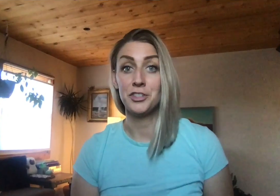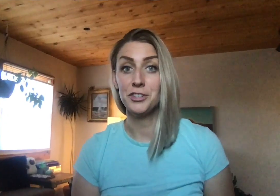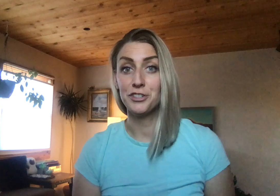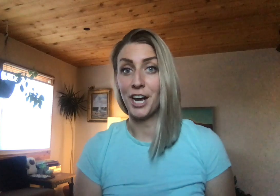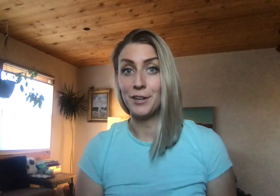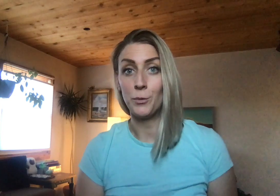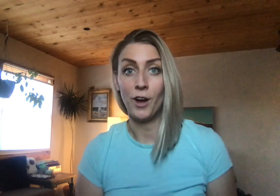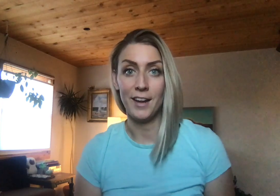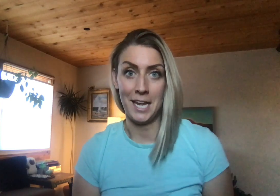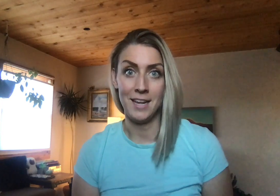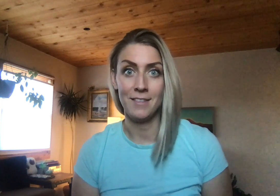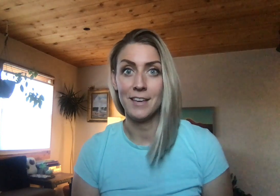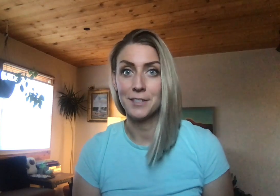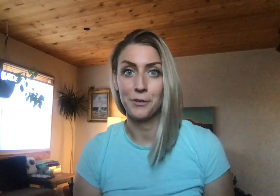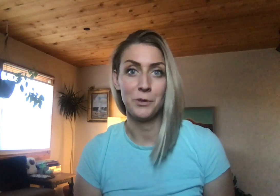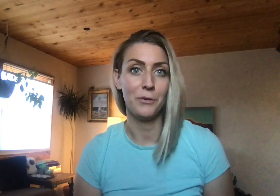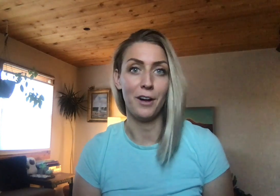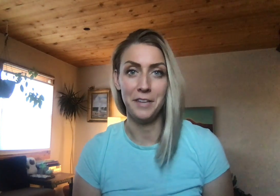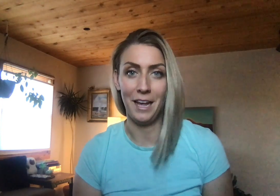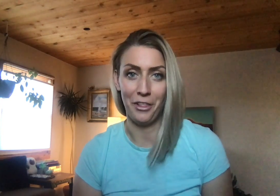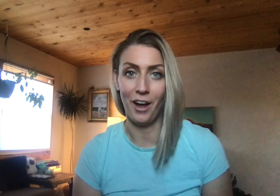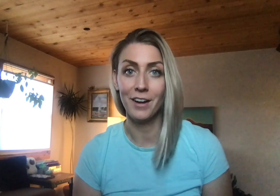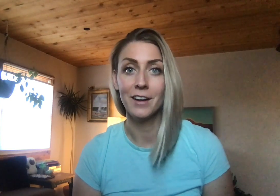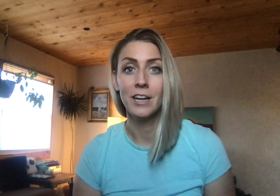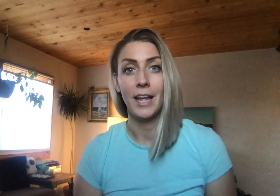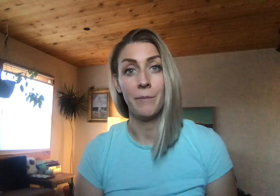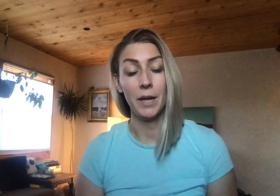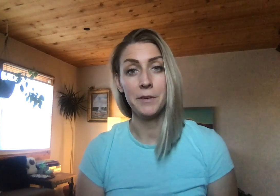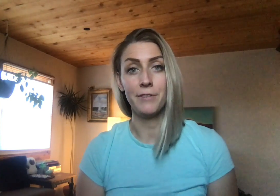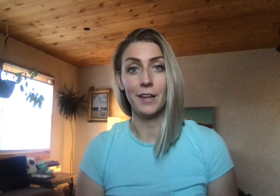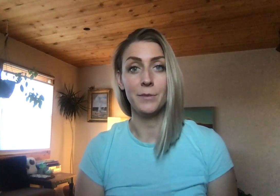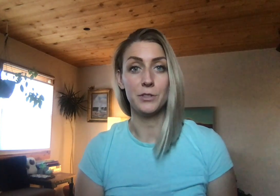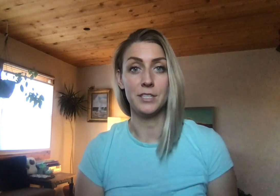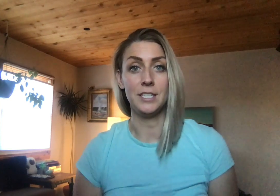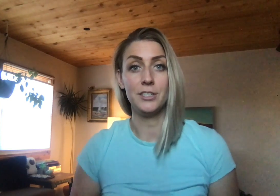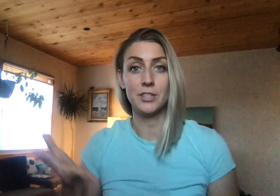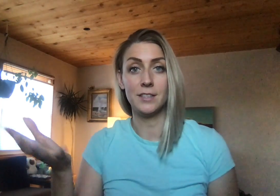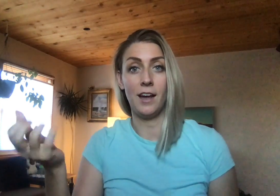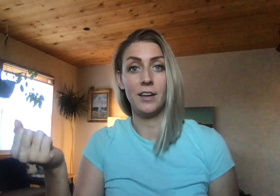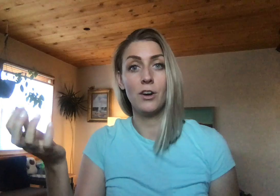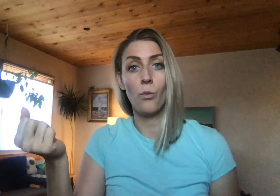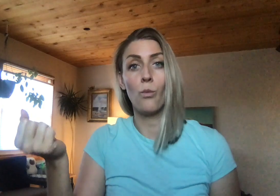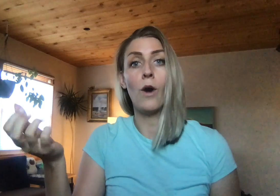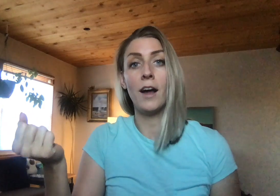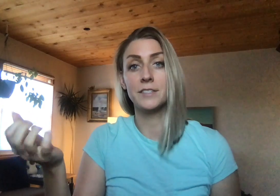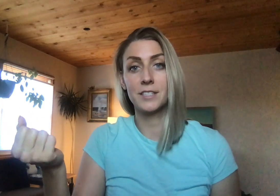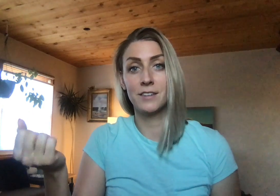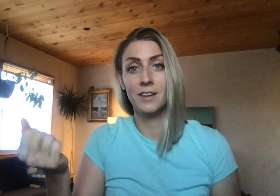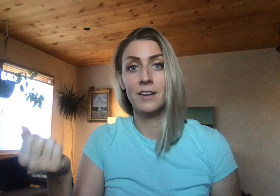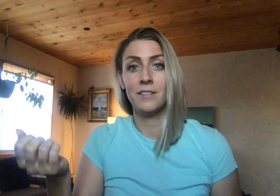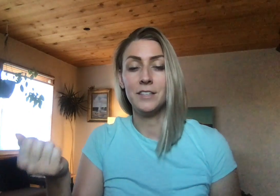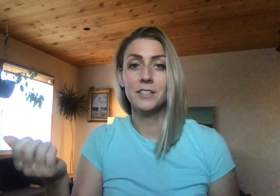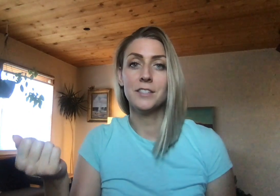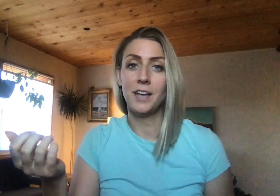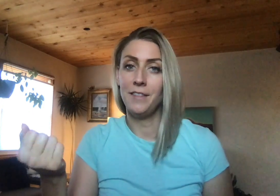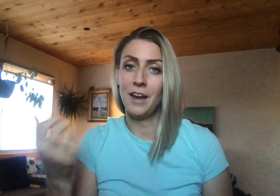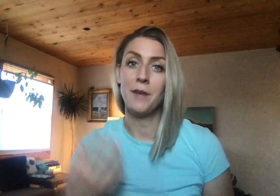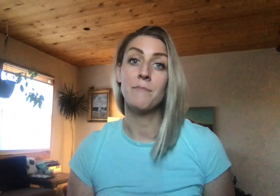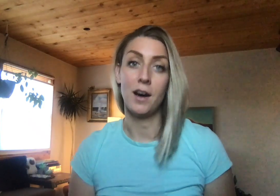your child want and need things from you all day long? It might be valuable to teach the sign want. This is the sign that I